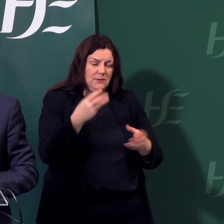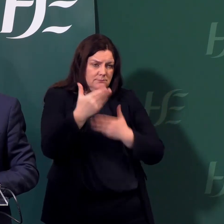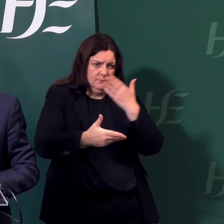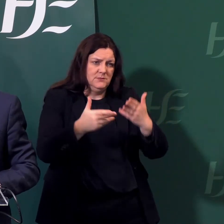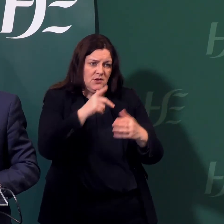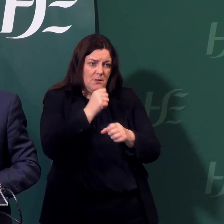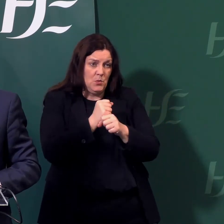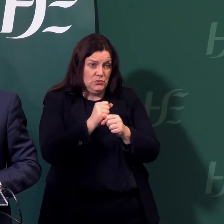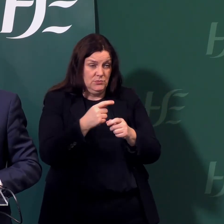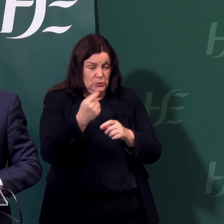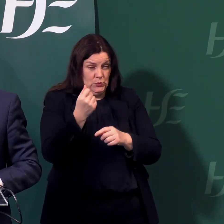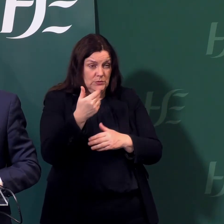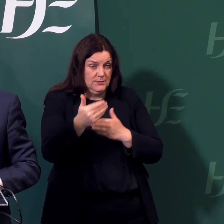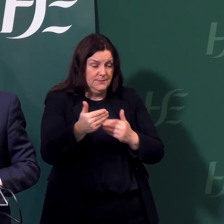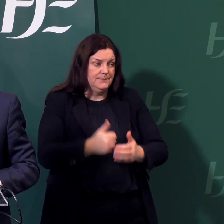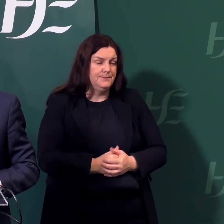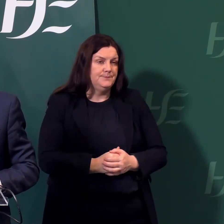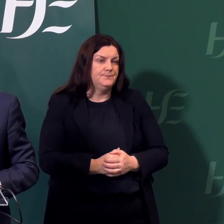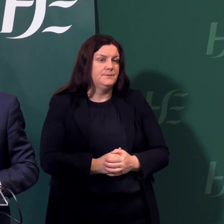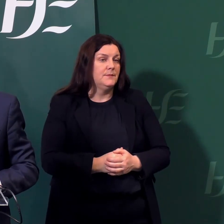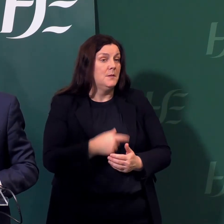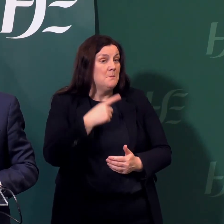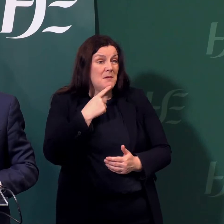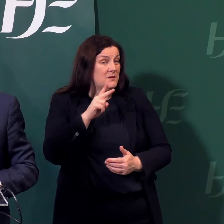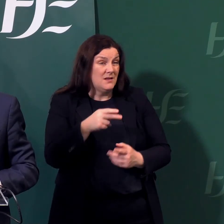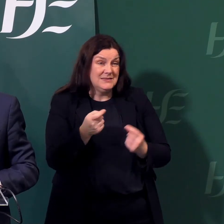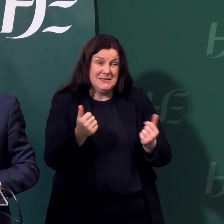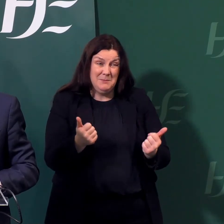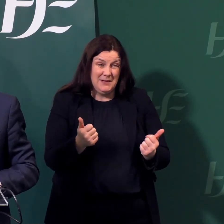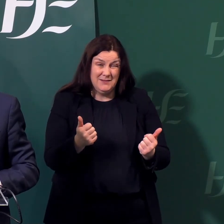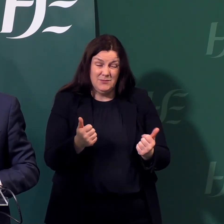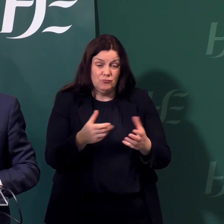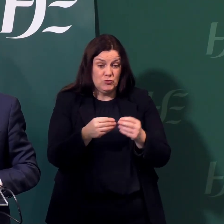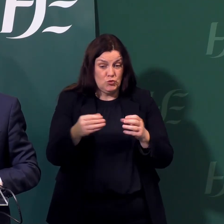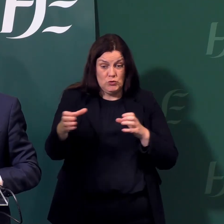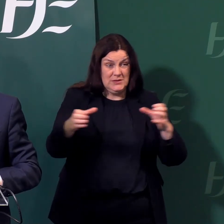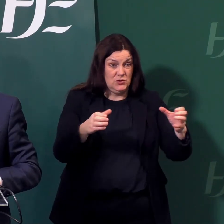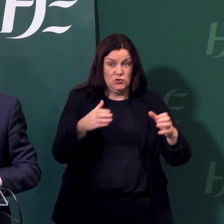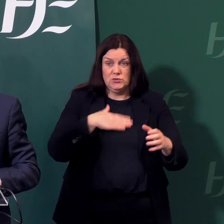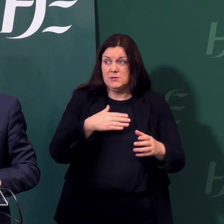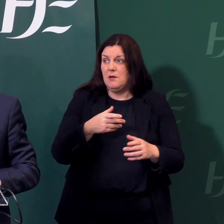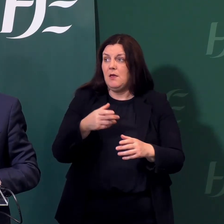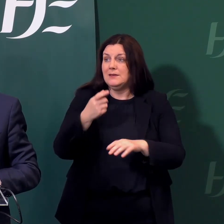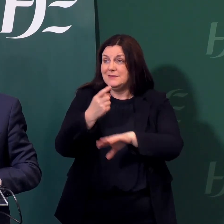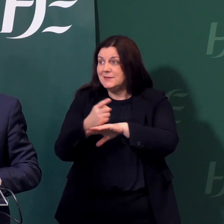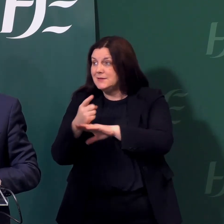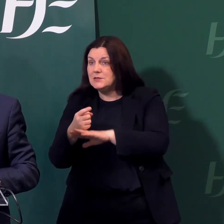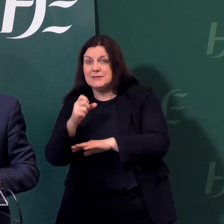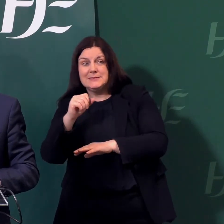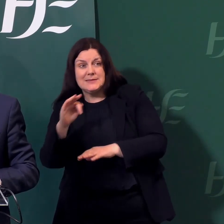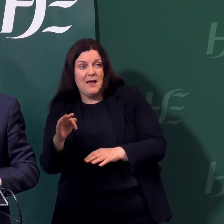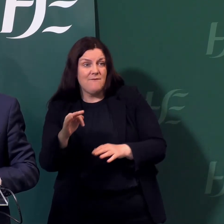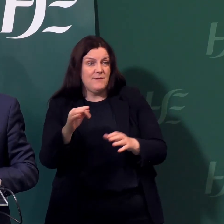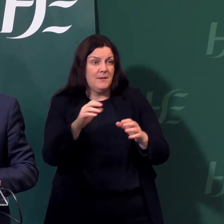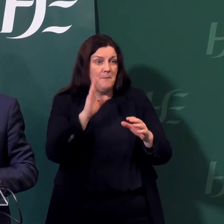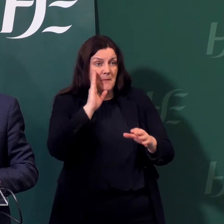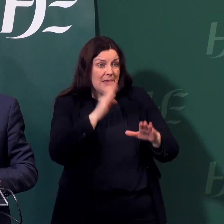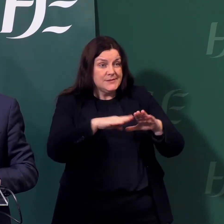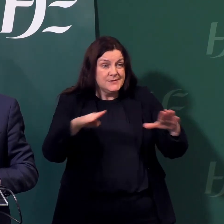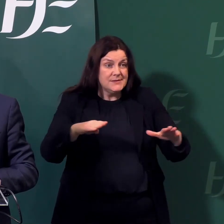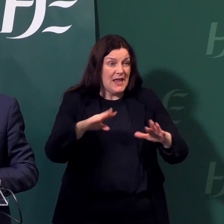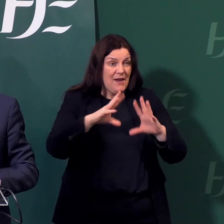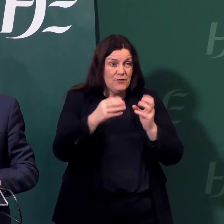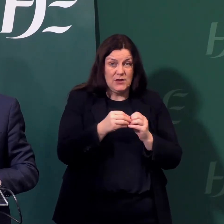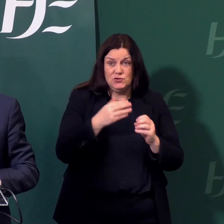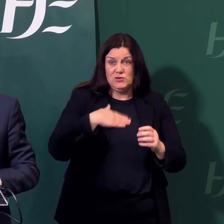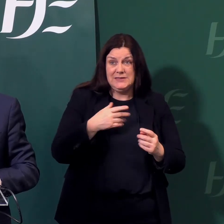shortly. However, it isn't simple, and these resources aren't just waiting out there for us to tip them on the shoulder. It's not